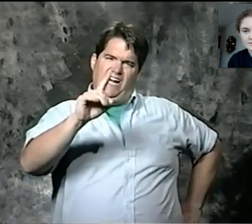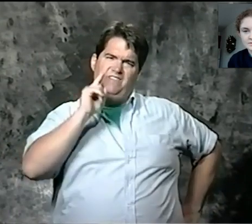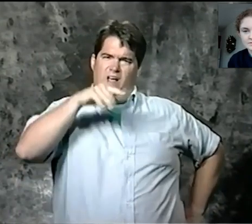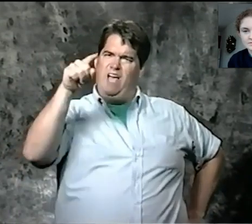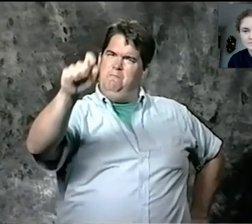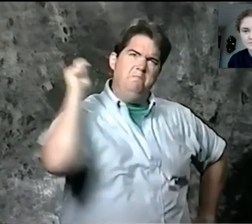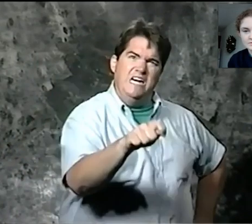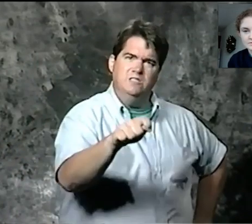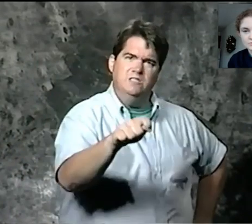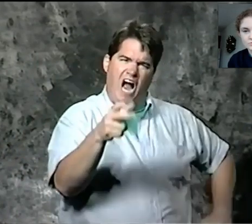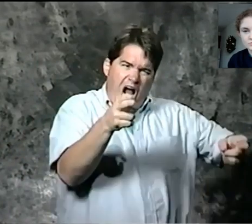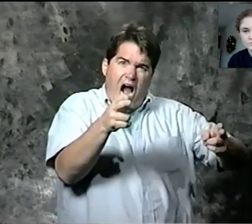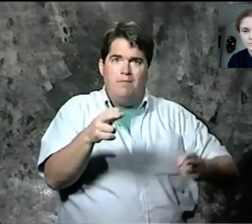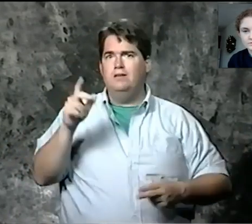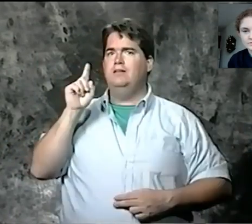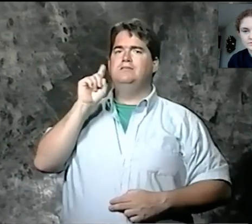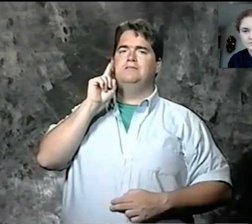And soldiers, you must.